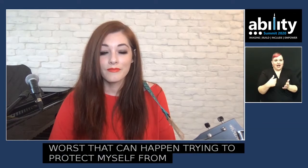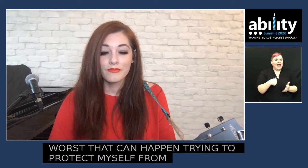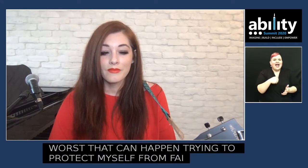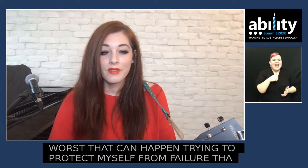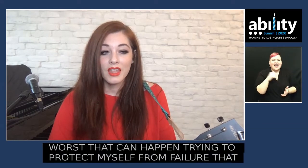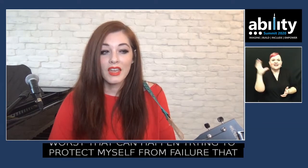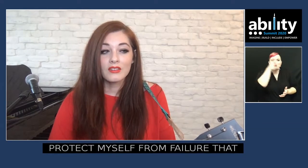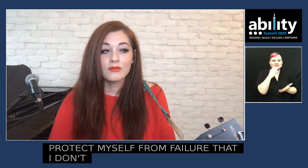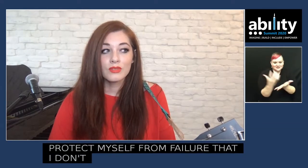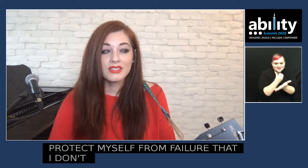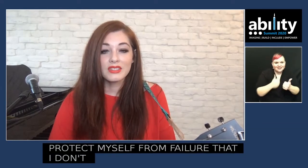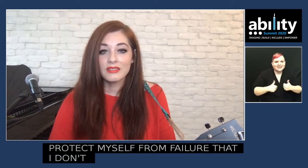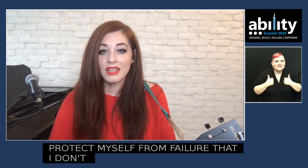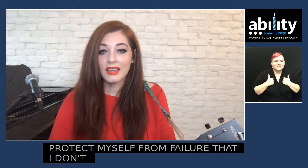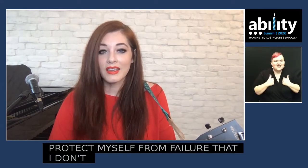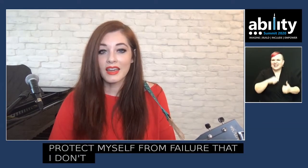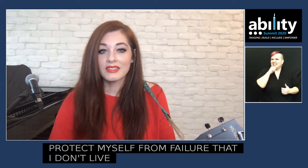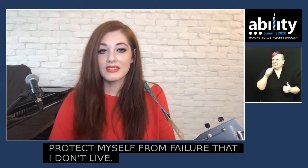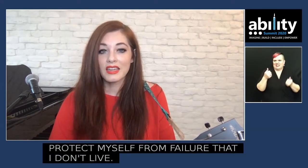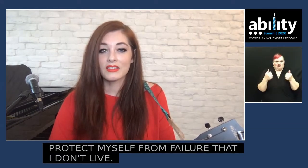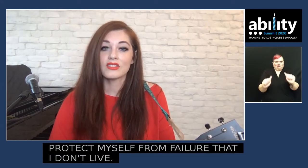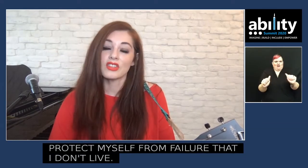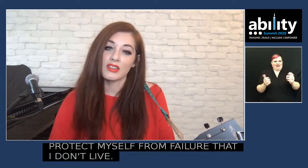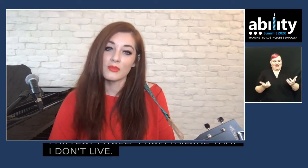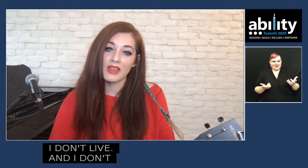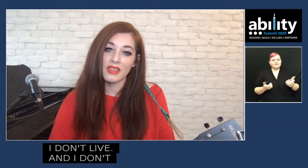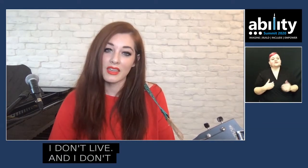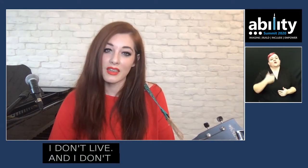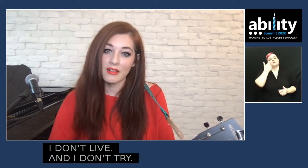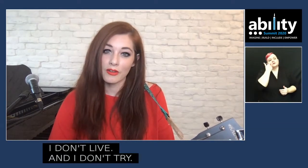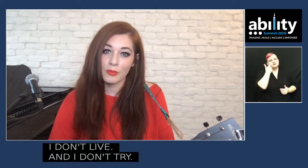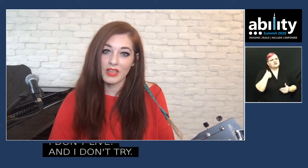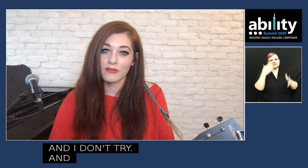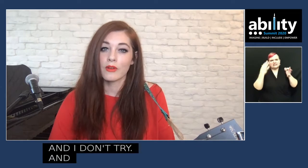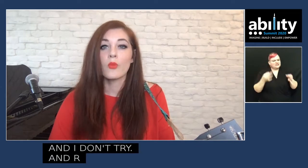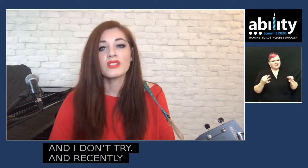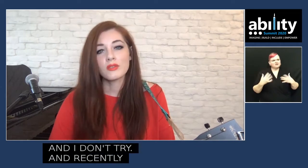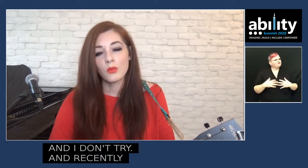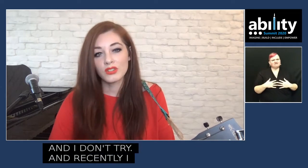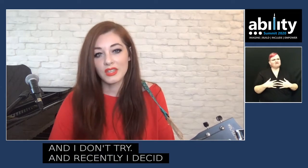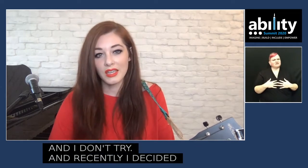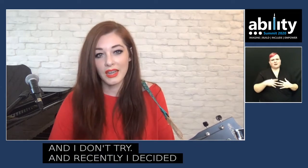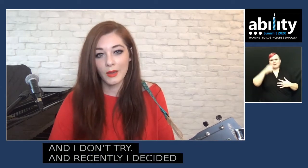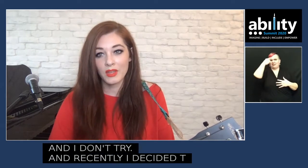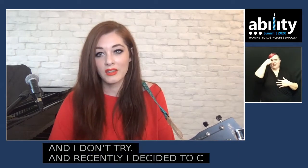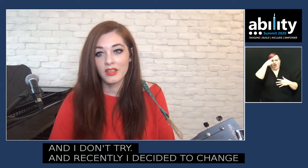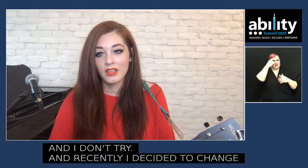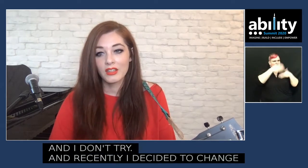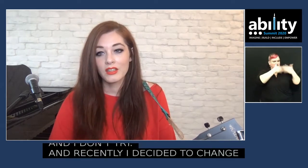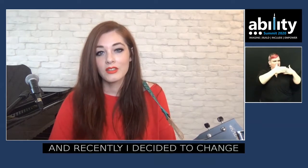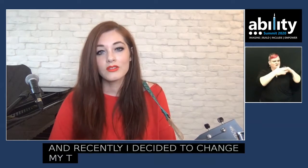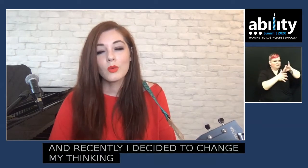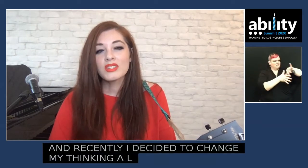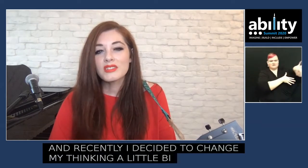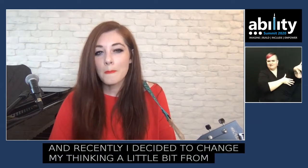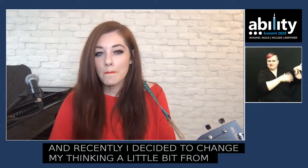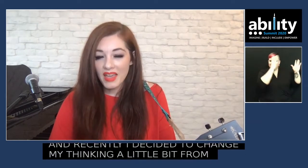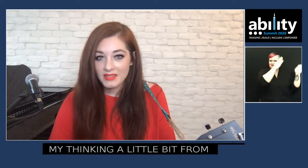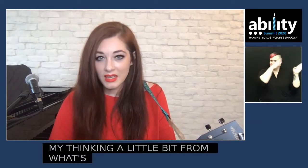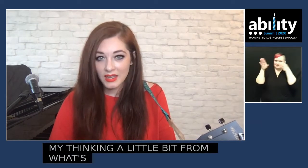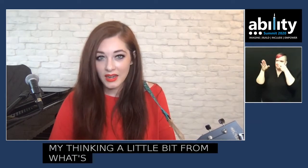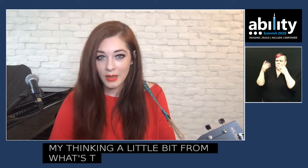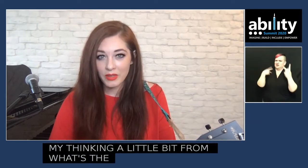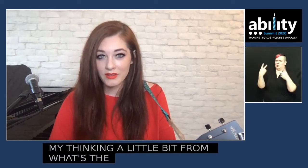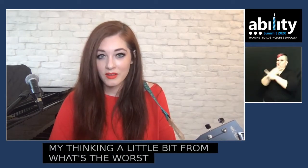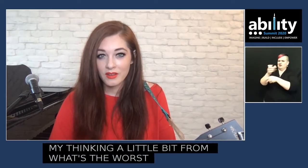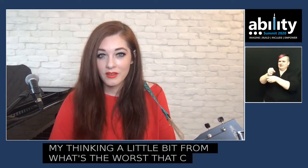try. And recently I decided to change my thinking a little bit from what's the worst that can happen to what's the